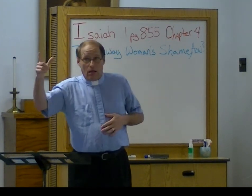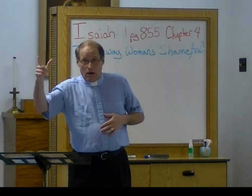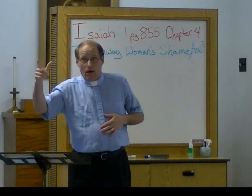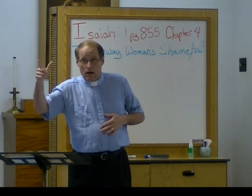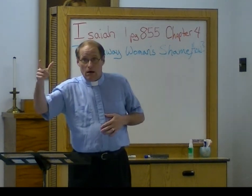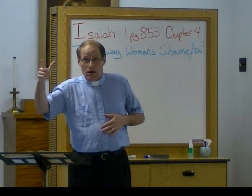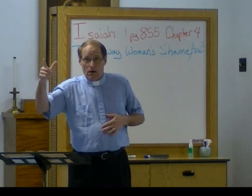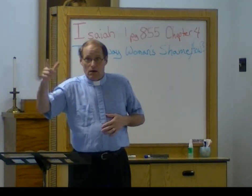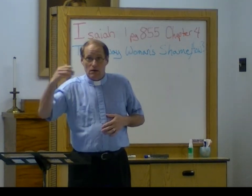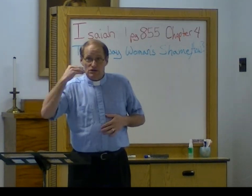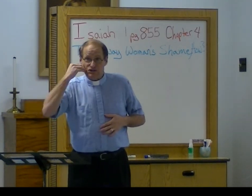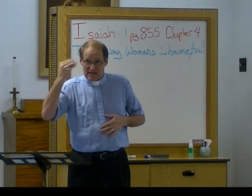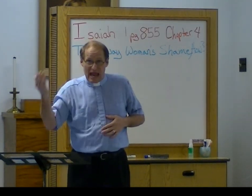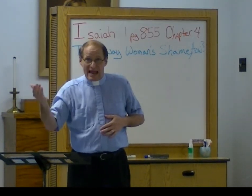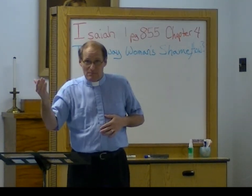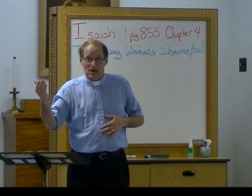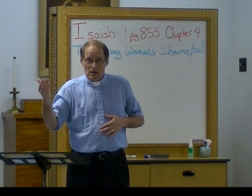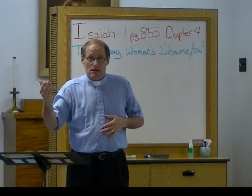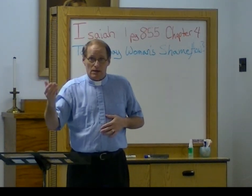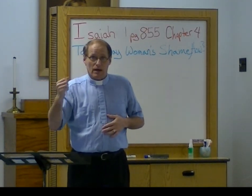Hell? Shame?